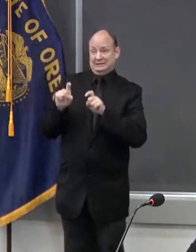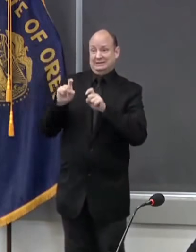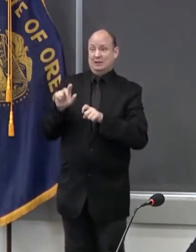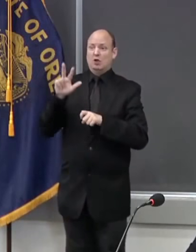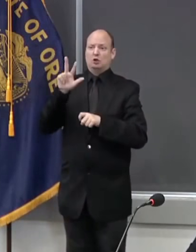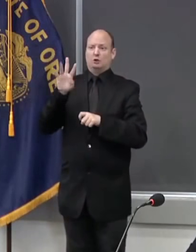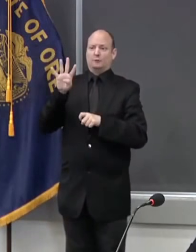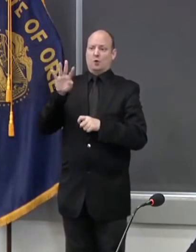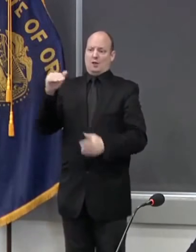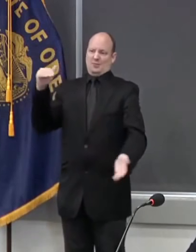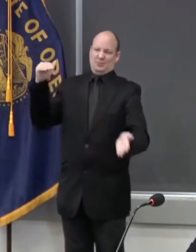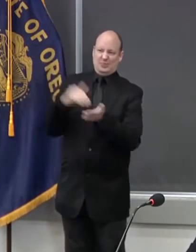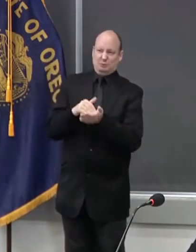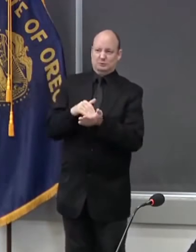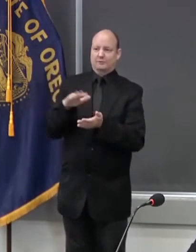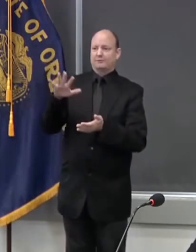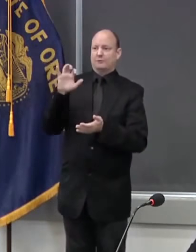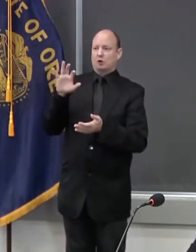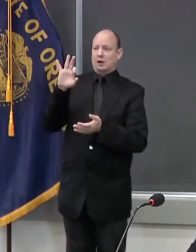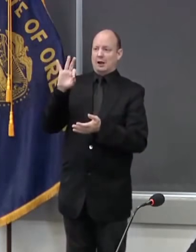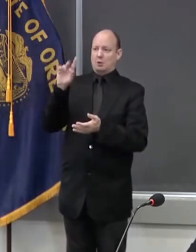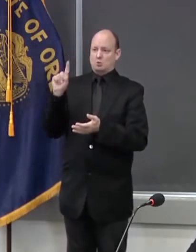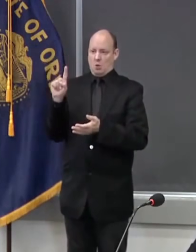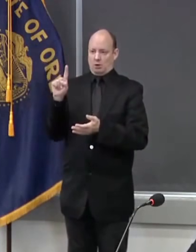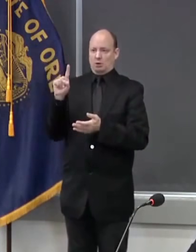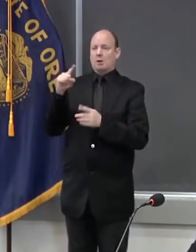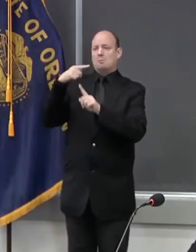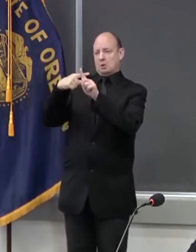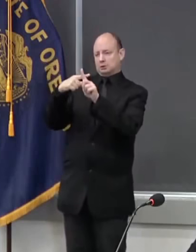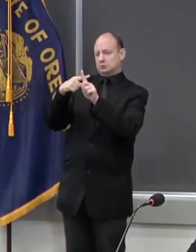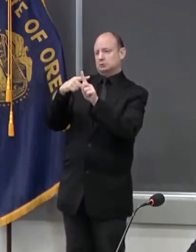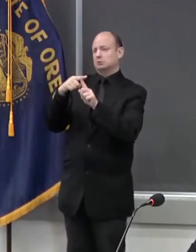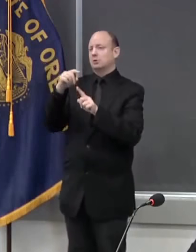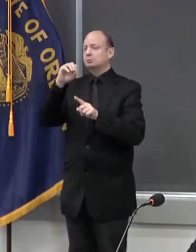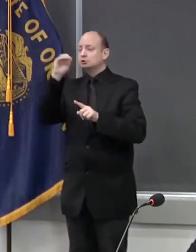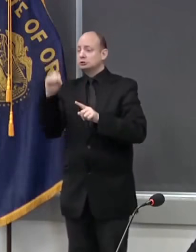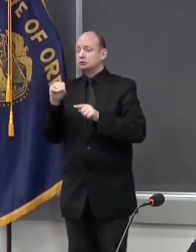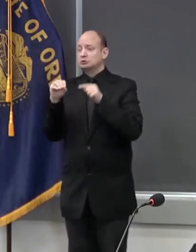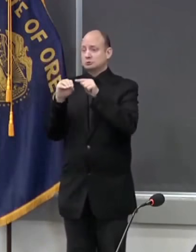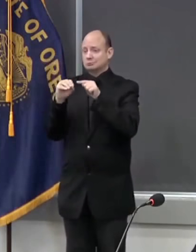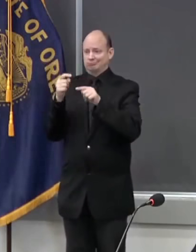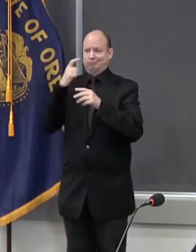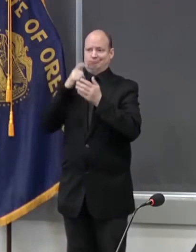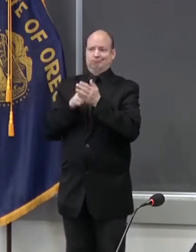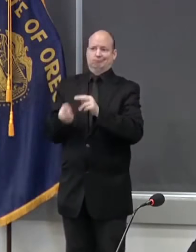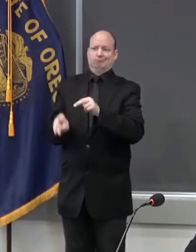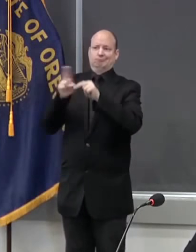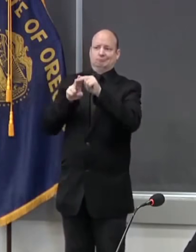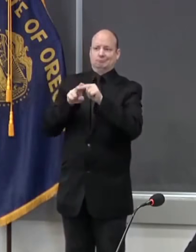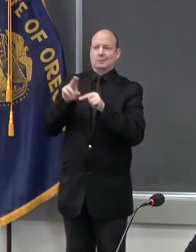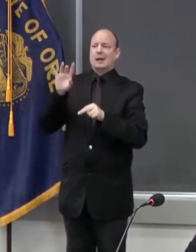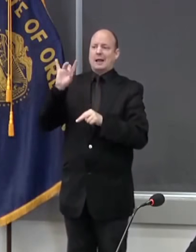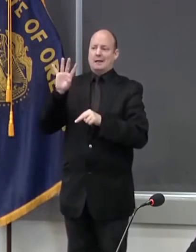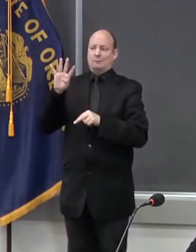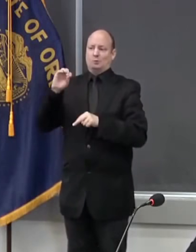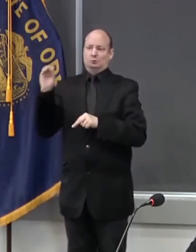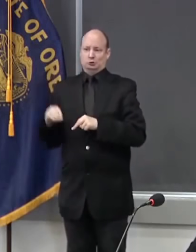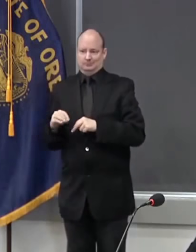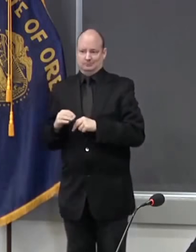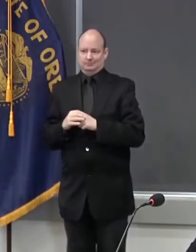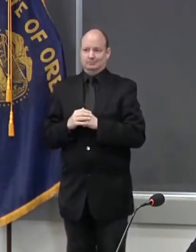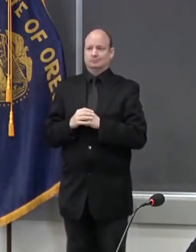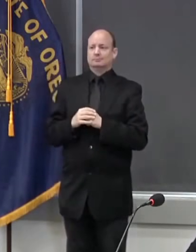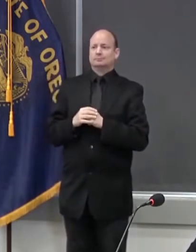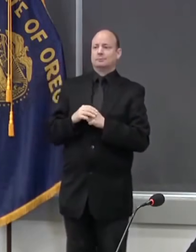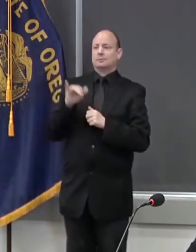34,591, and the percentage of positive tests rose sharply to 8.4%. That test